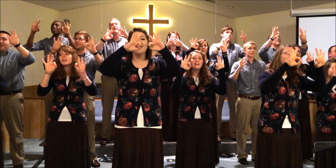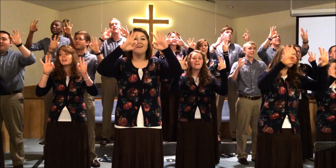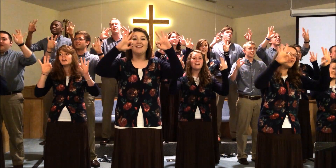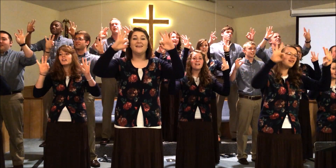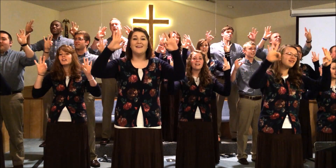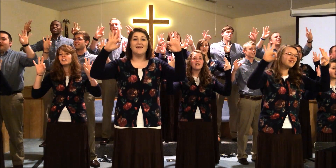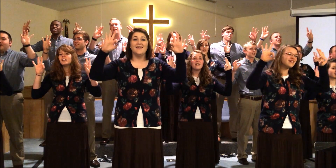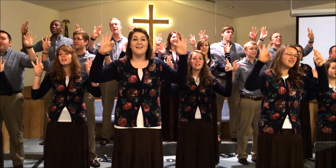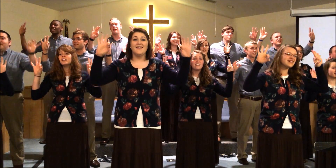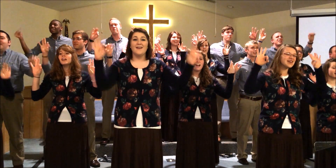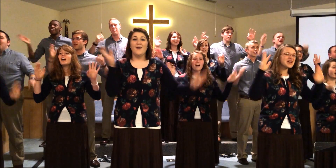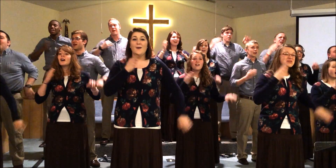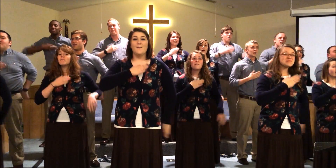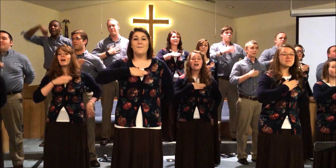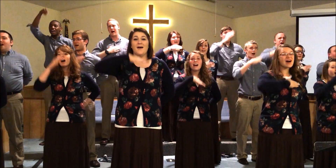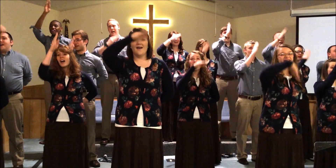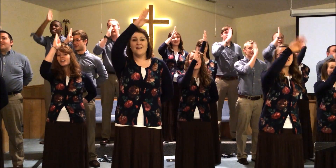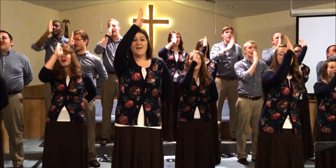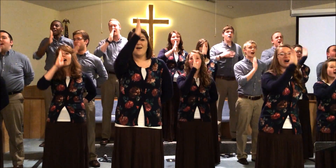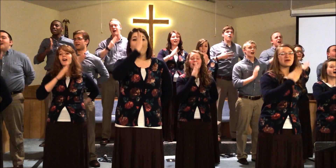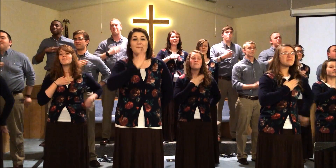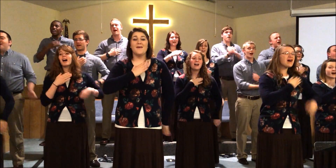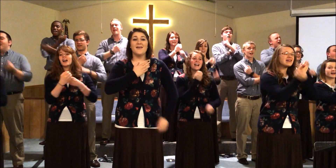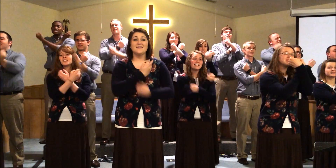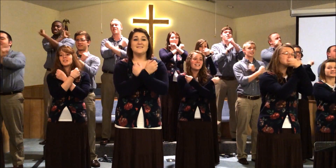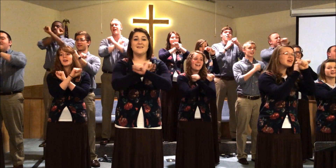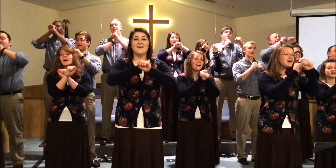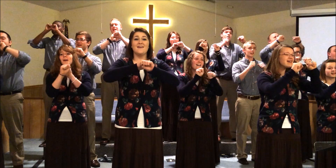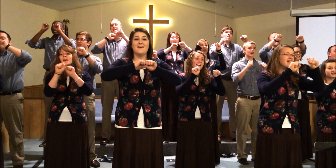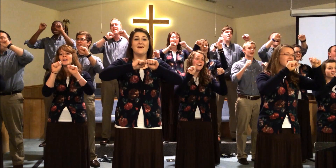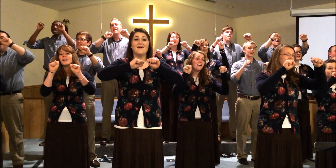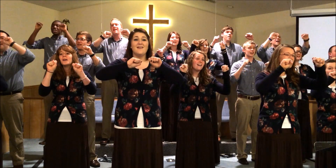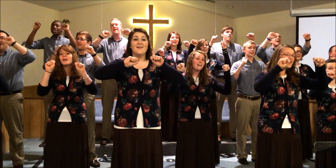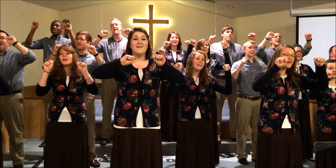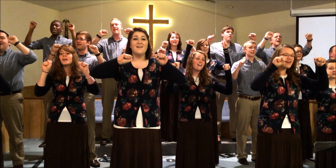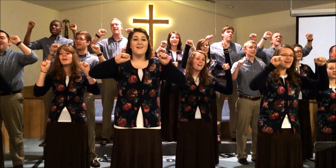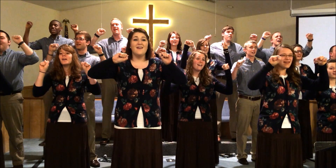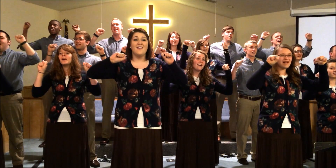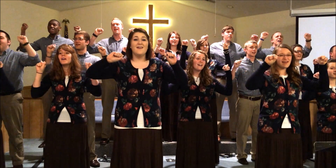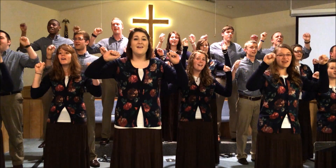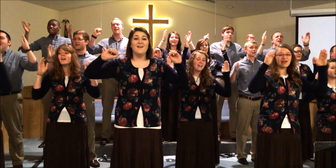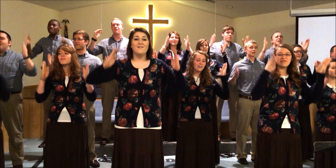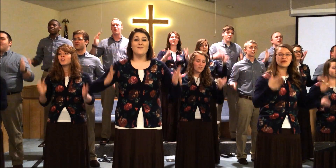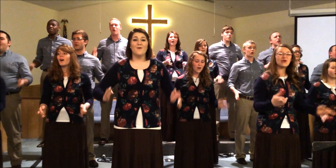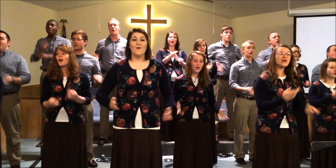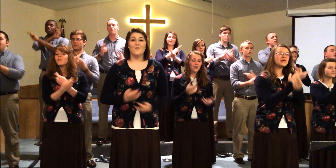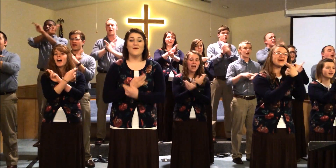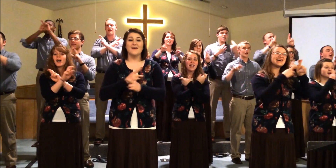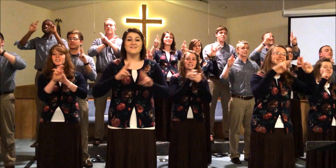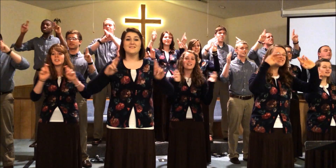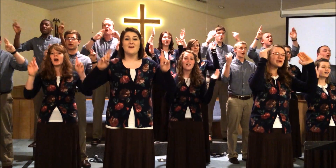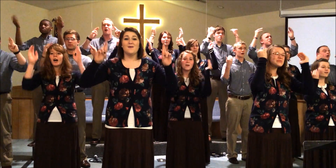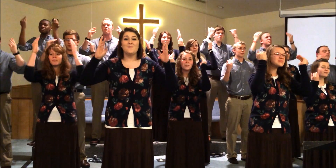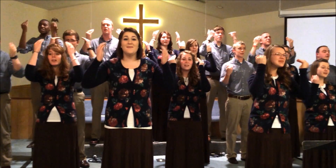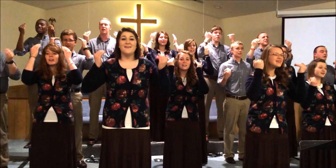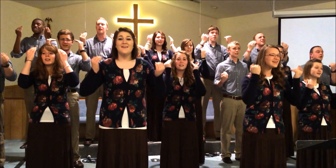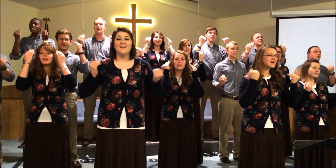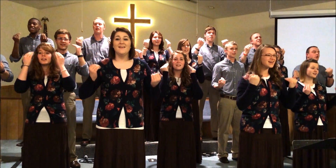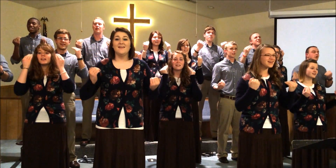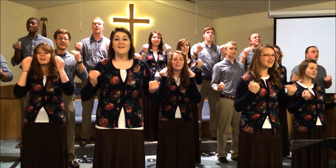My God might save, your ransomed me